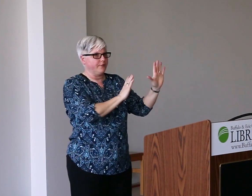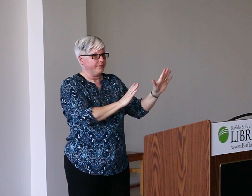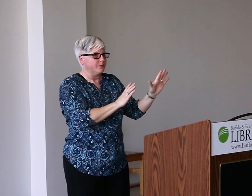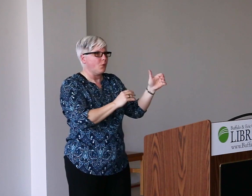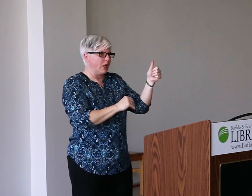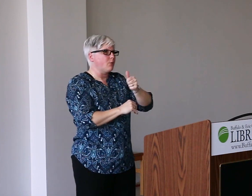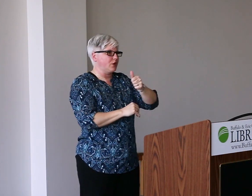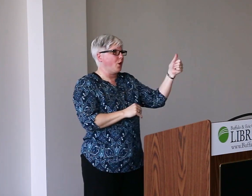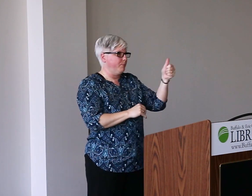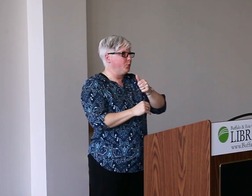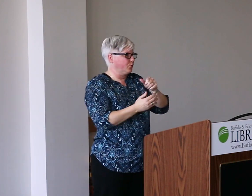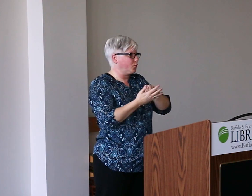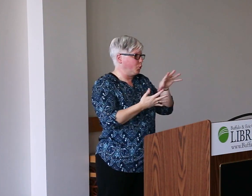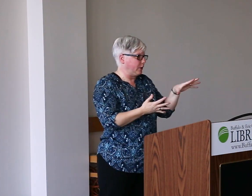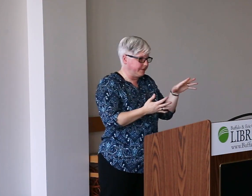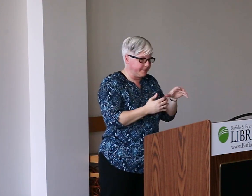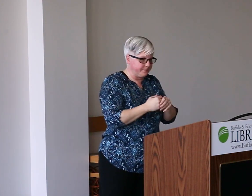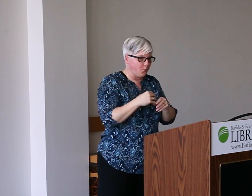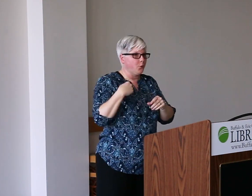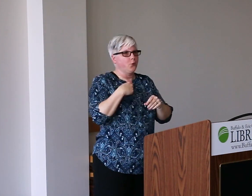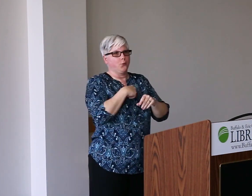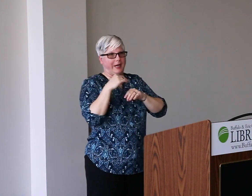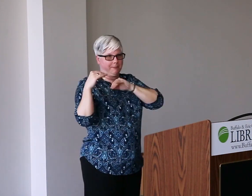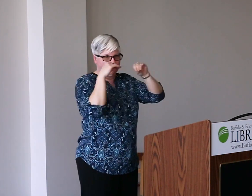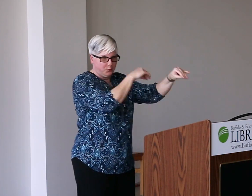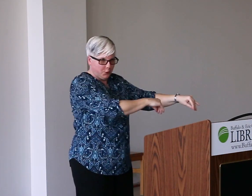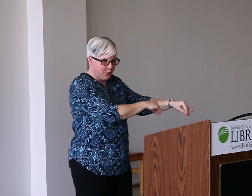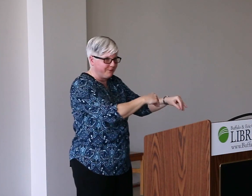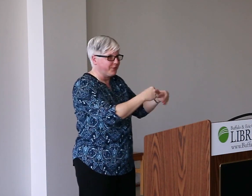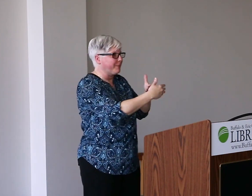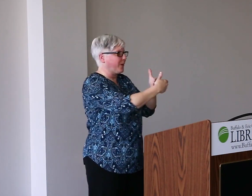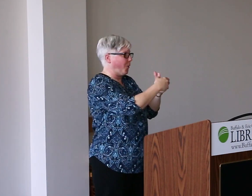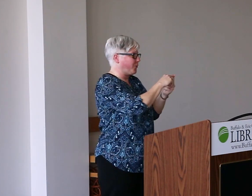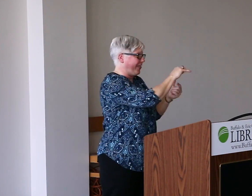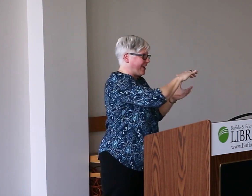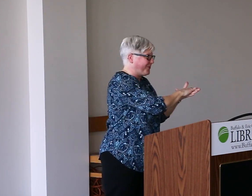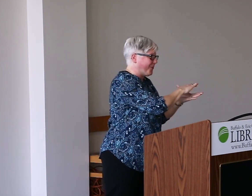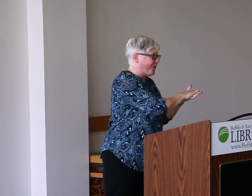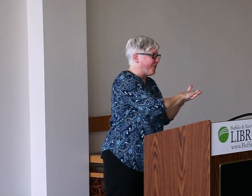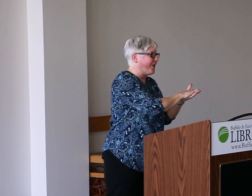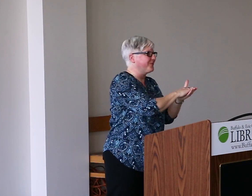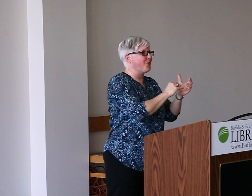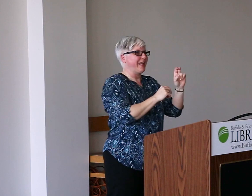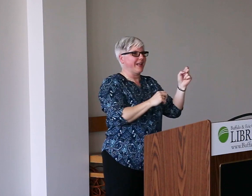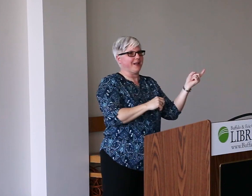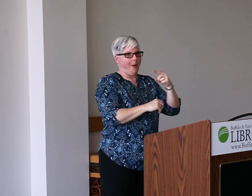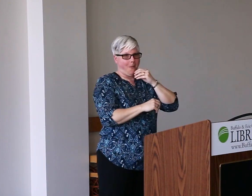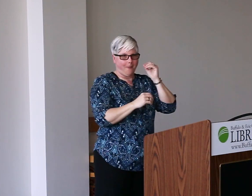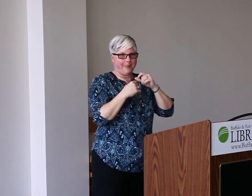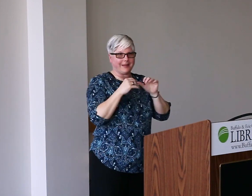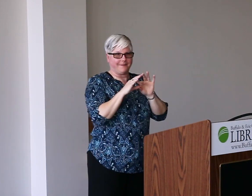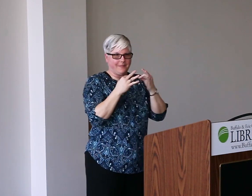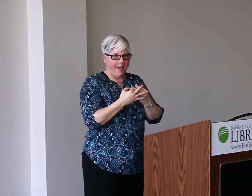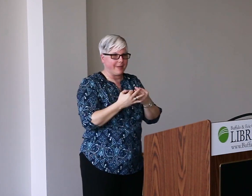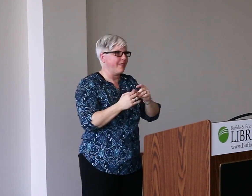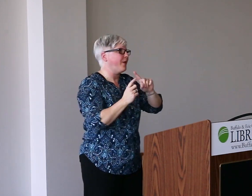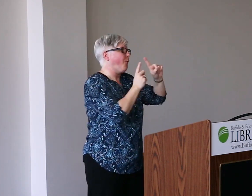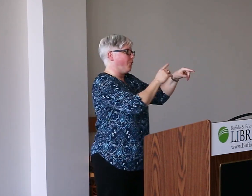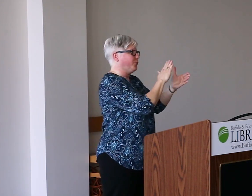He did not live in the dorm there. He was a commuting student. But we moved to be close to that school so that he could come home,